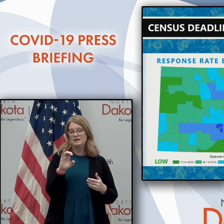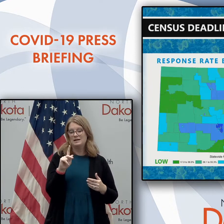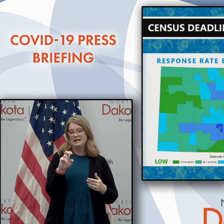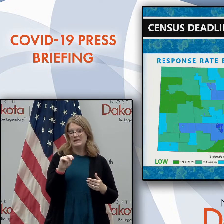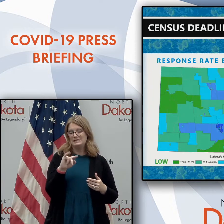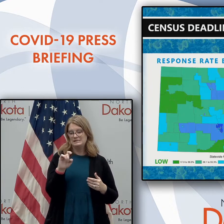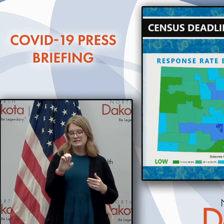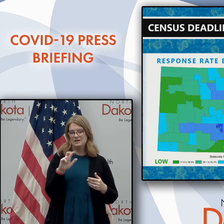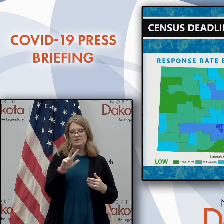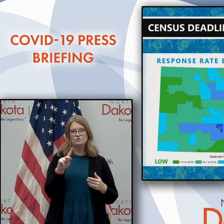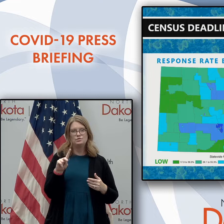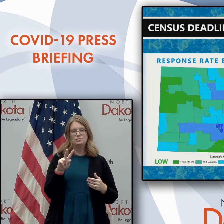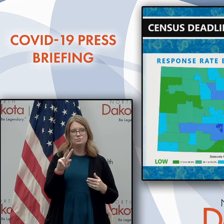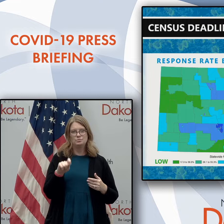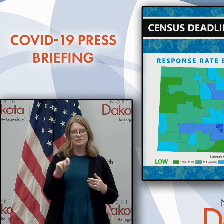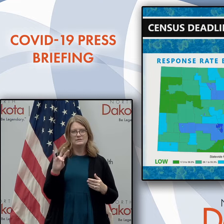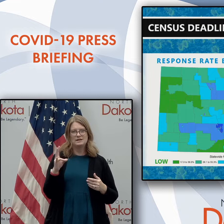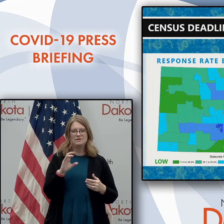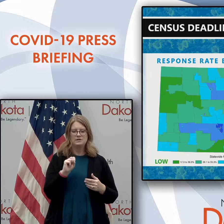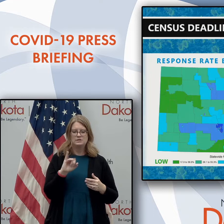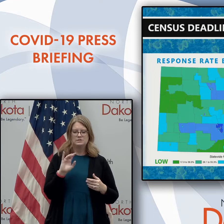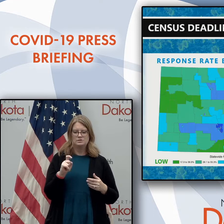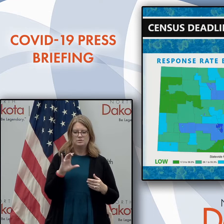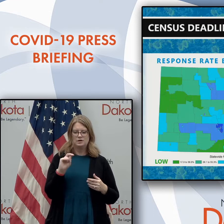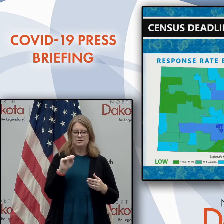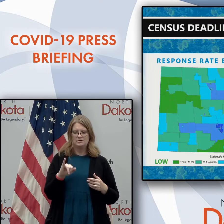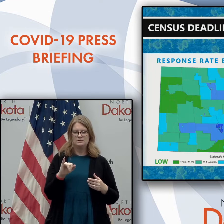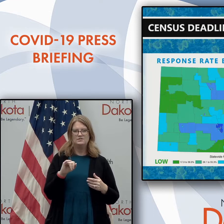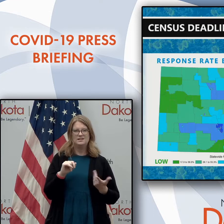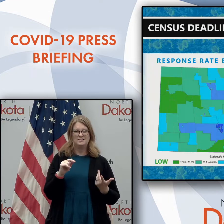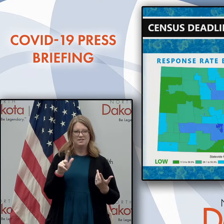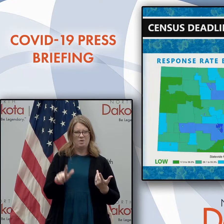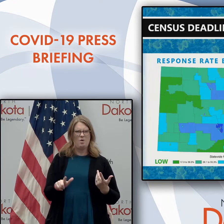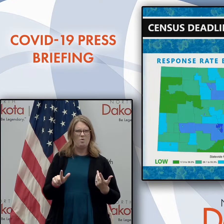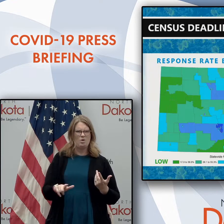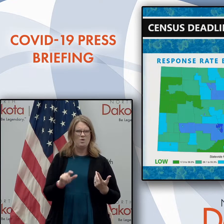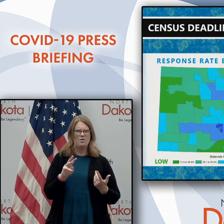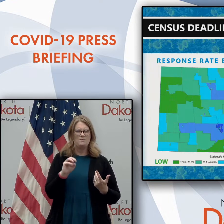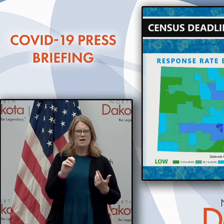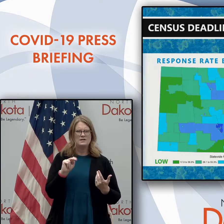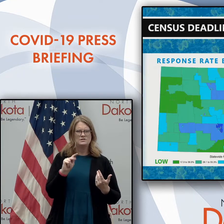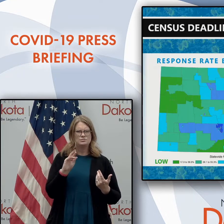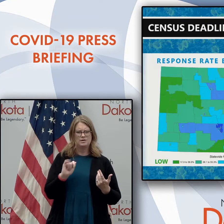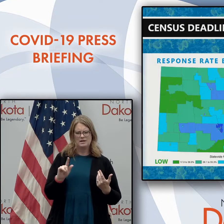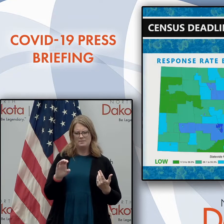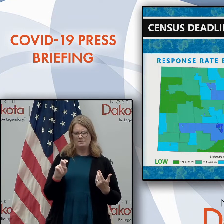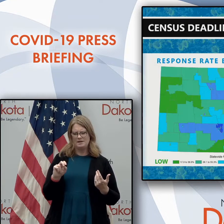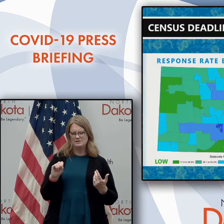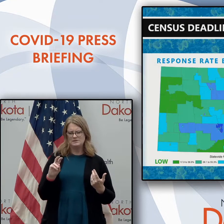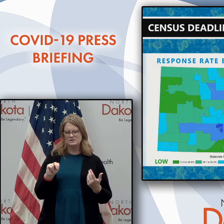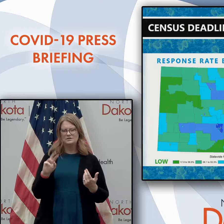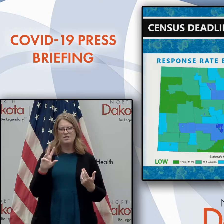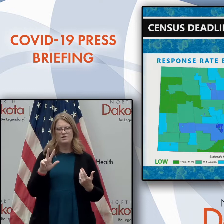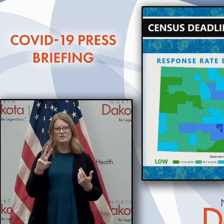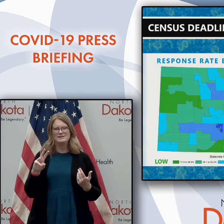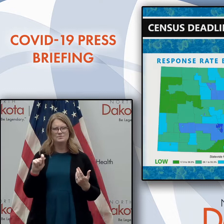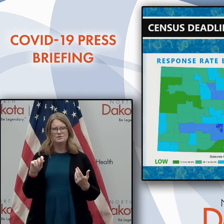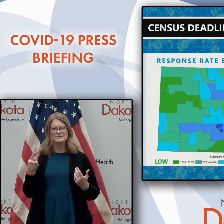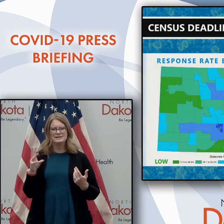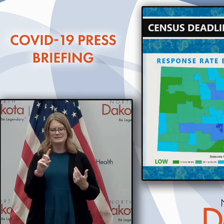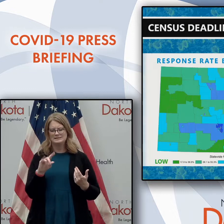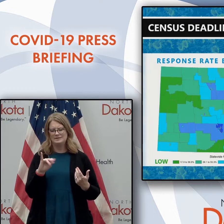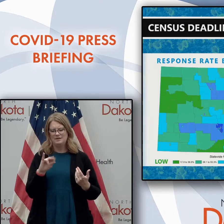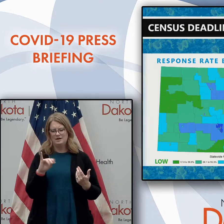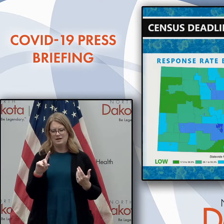County 32.7%, Sioux County 33%, Montreal County 35%, Benson County 36.6%, Divide